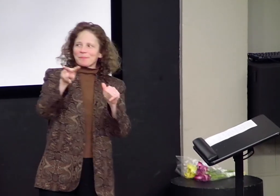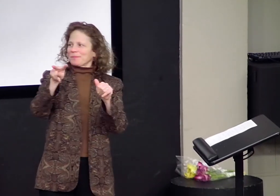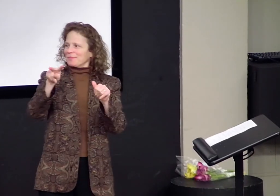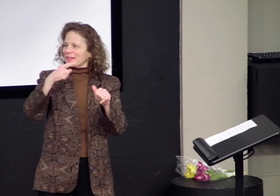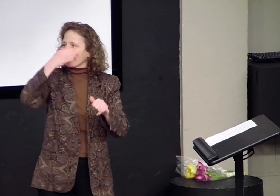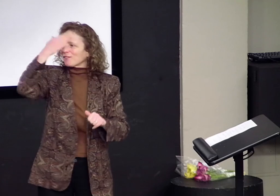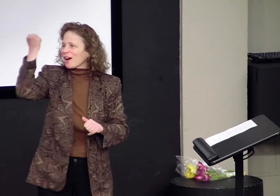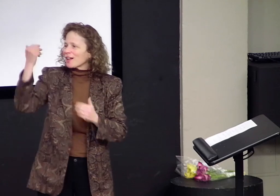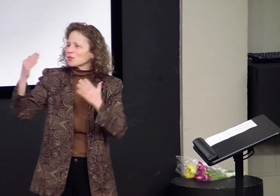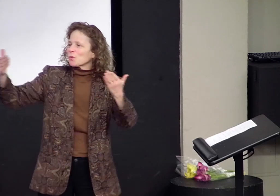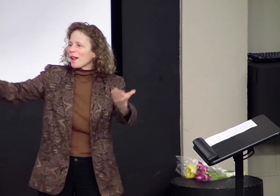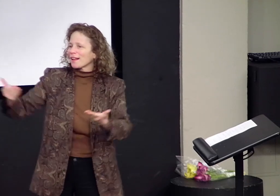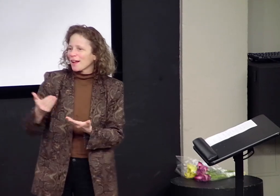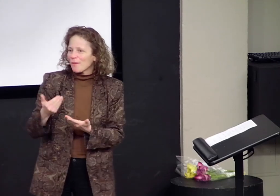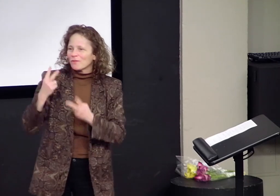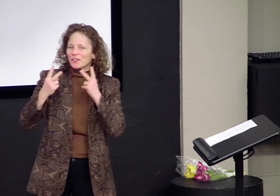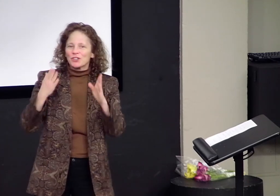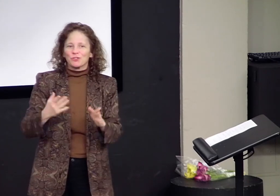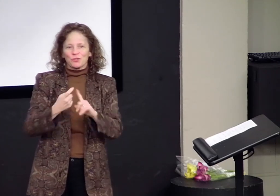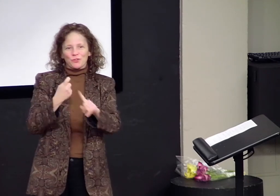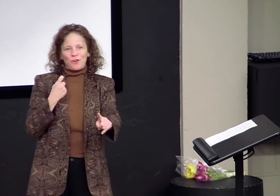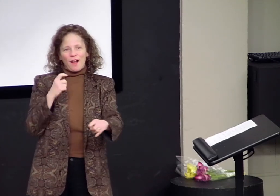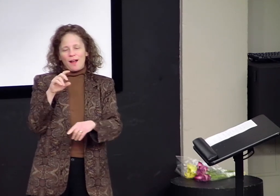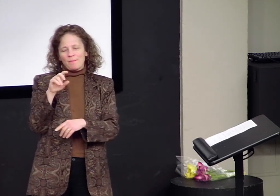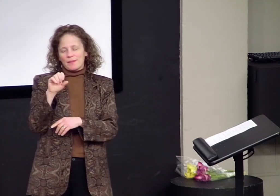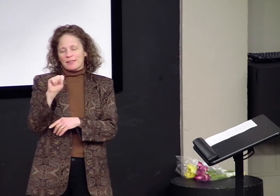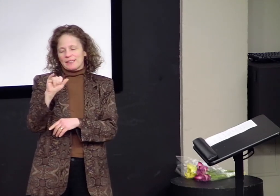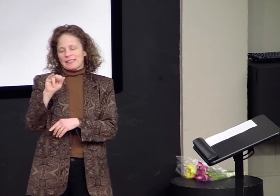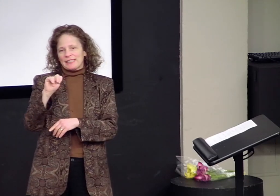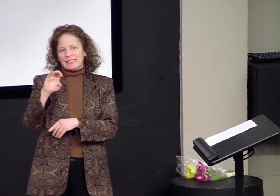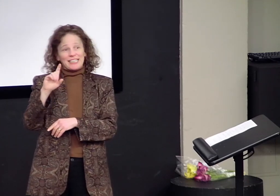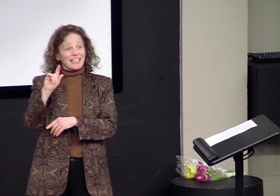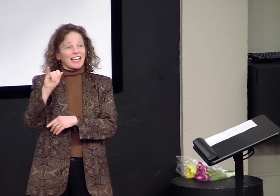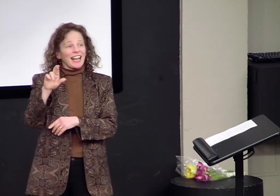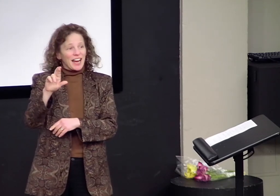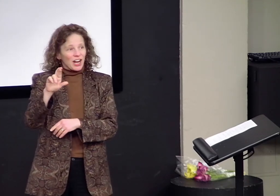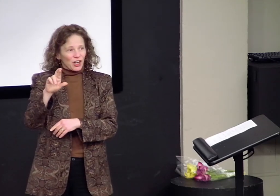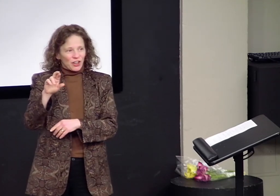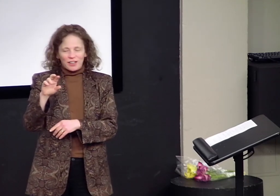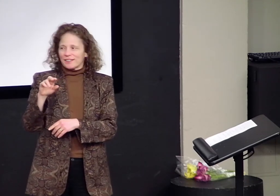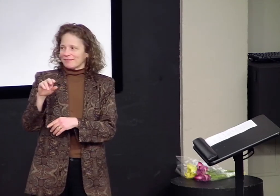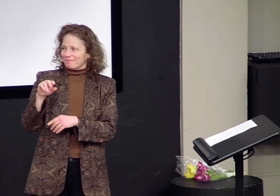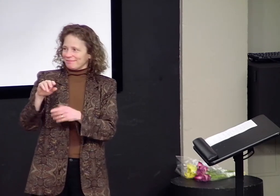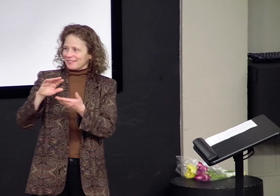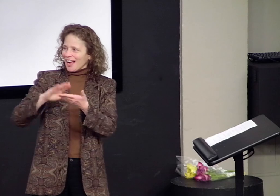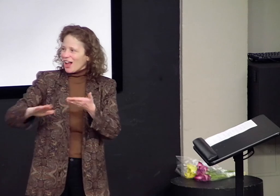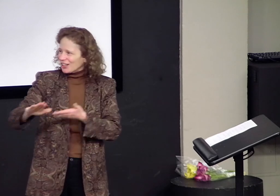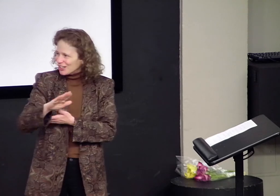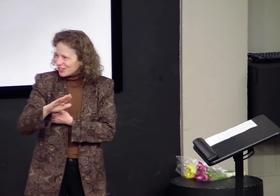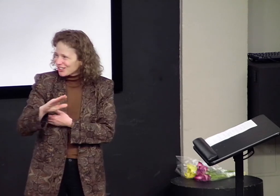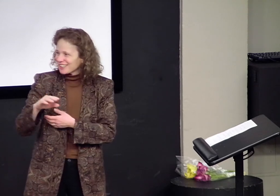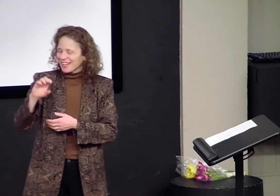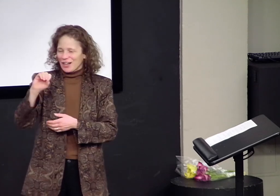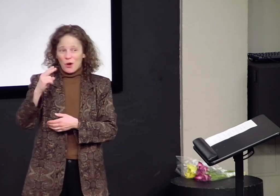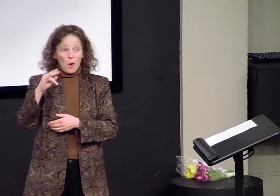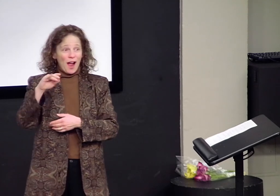Okay, so I have a few more things that I would like to say before we close. I'd like to also welcome students from